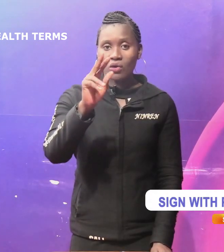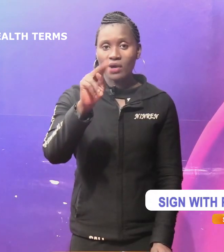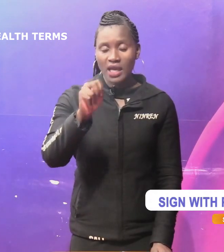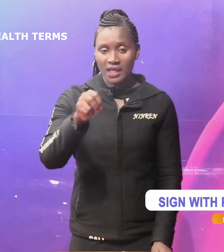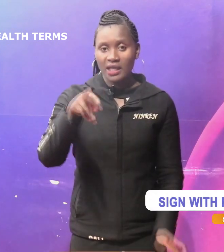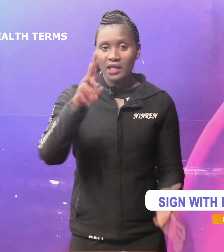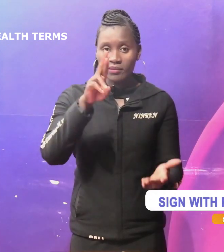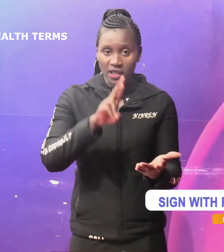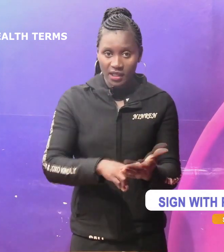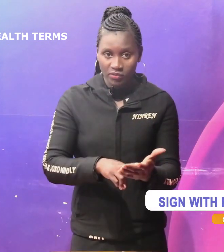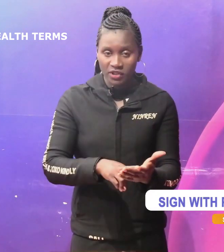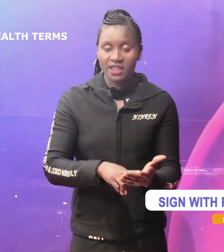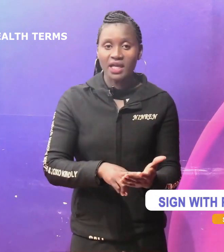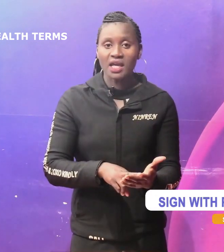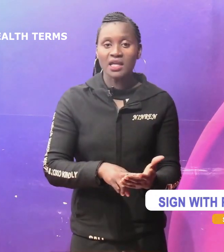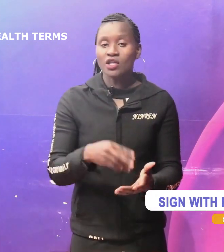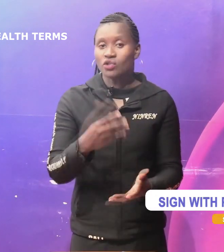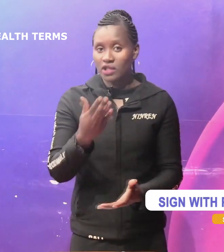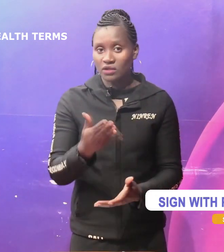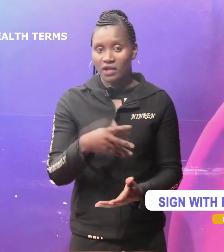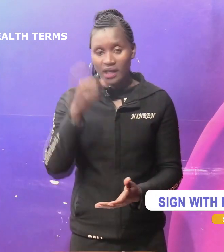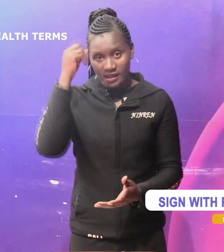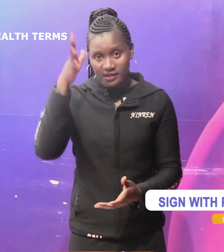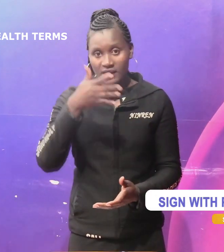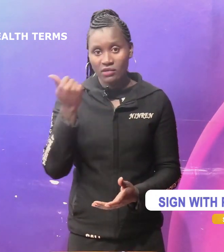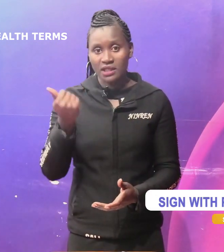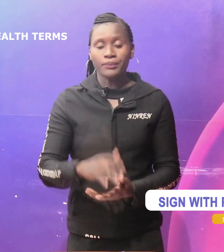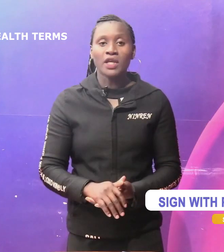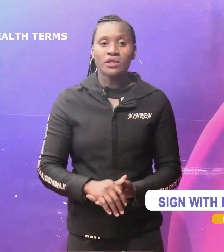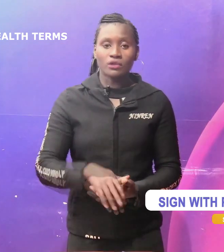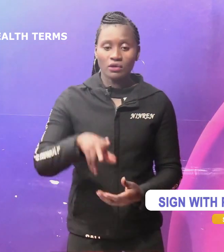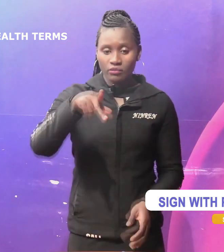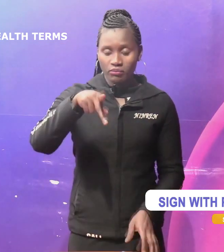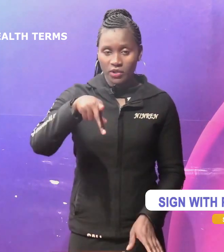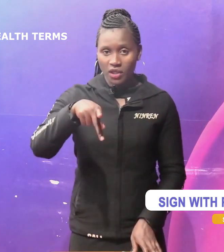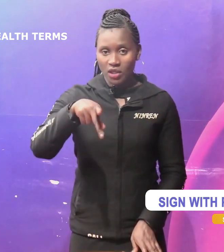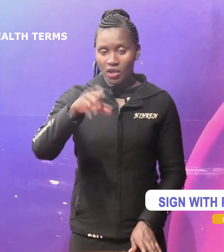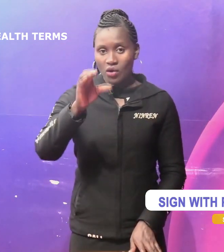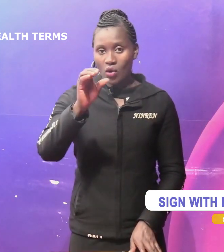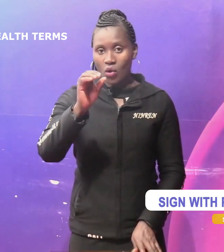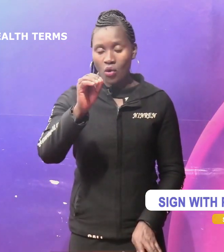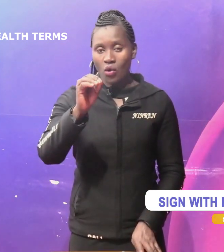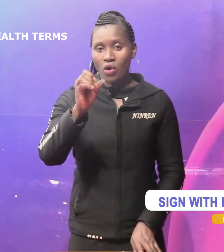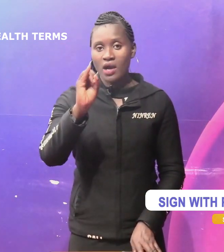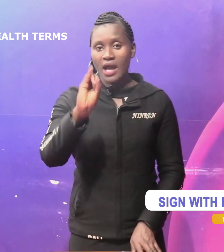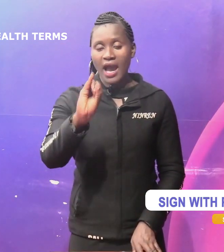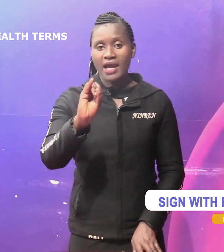Poison. Let me repeat it again so that you can understand better. So Poison.